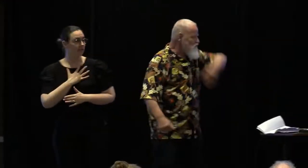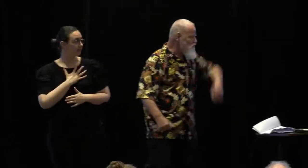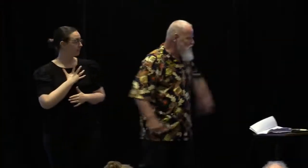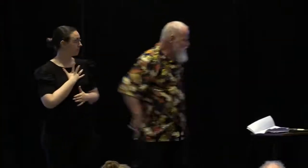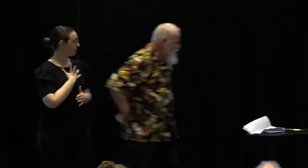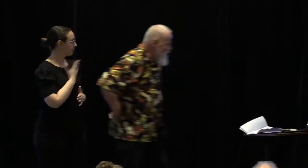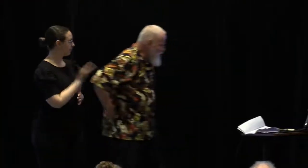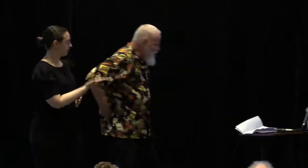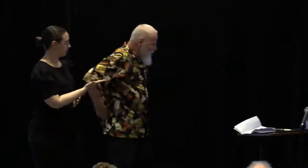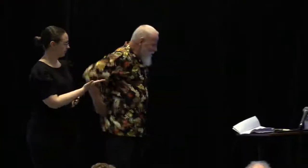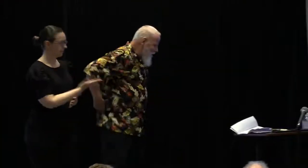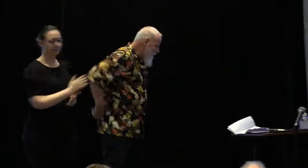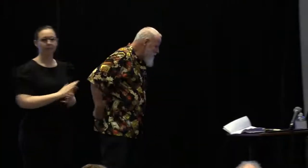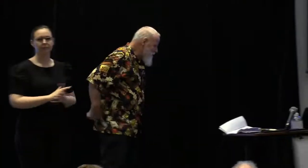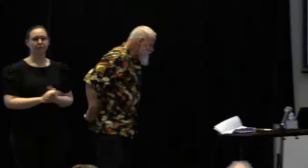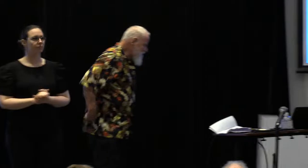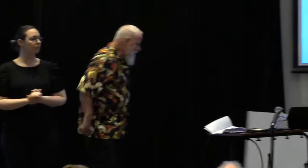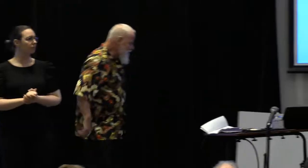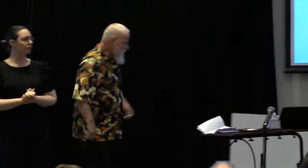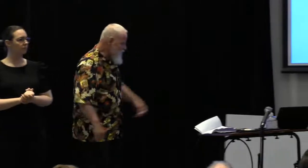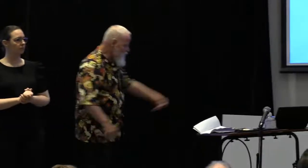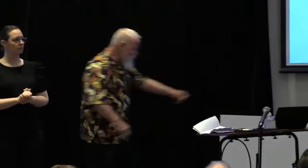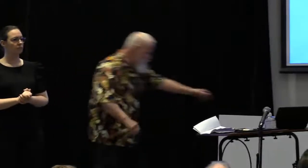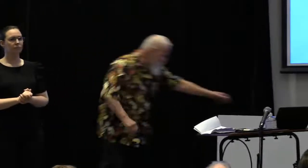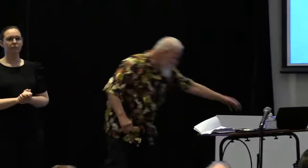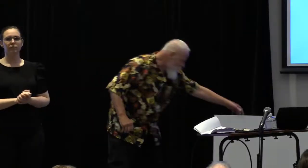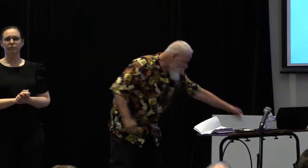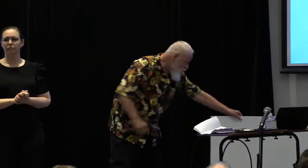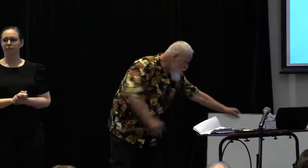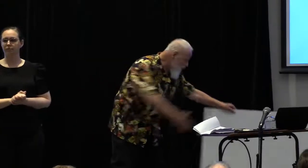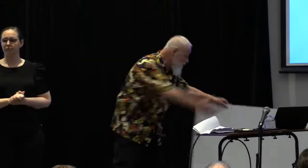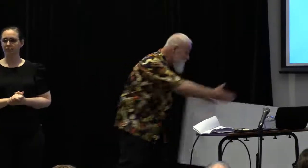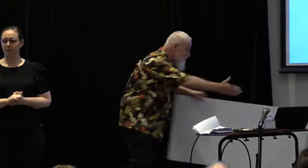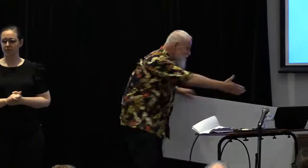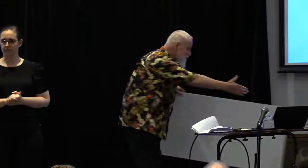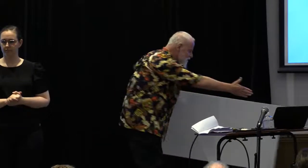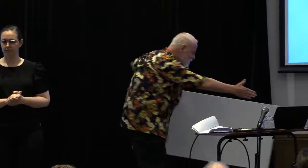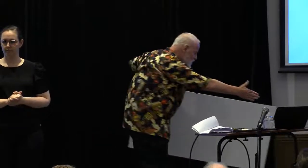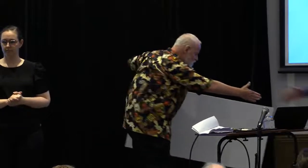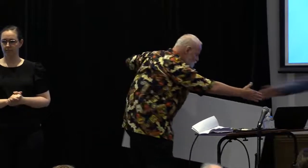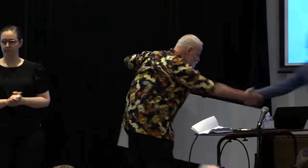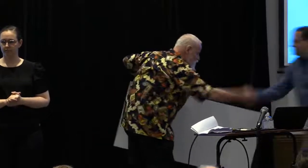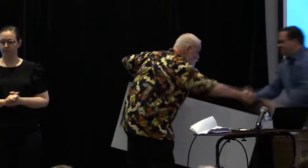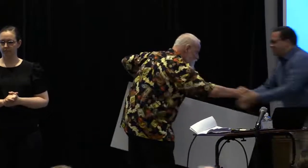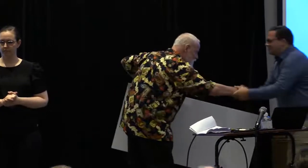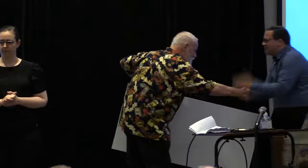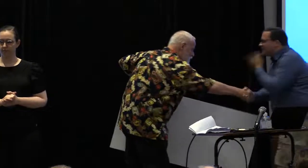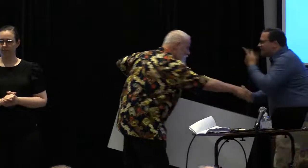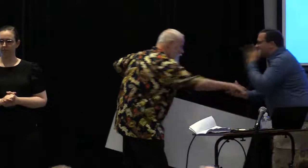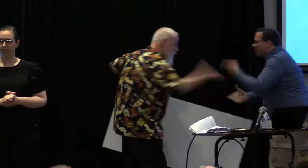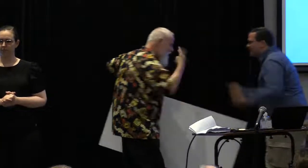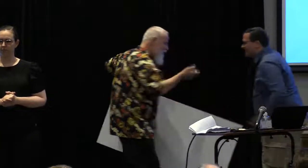was looking for him and he's already up here. Oh my goodness. That was quick, Jonathan.